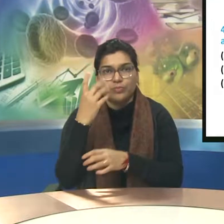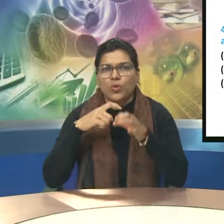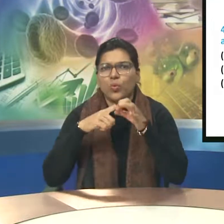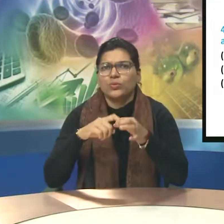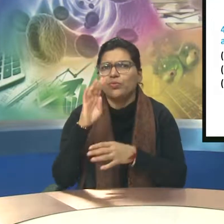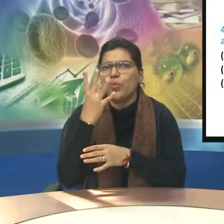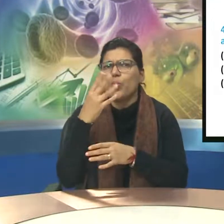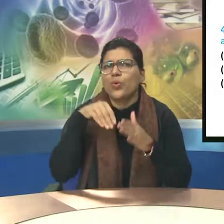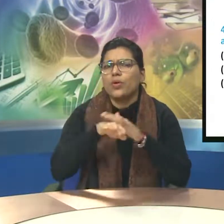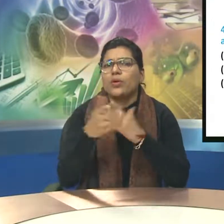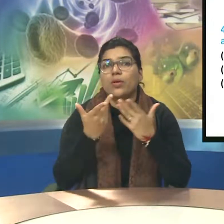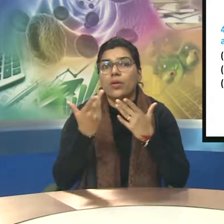Fourth,